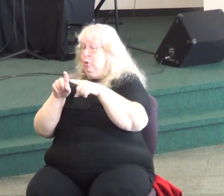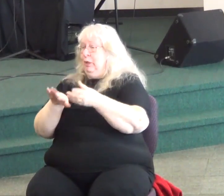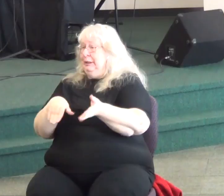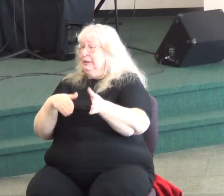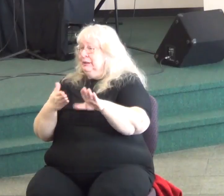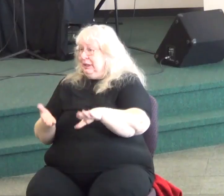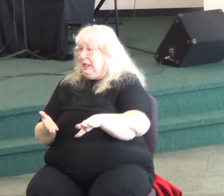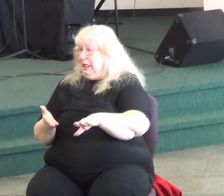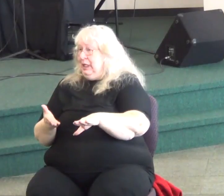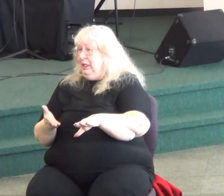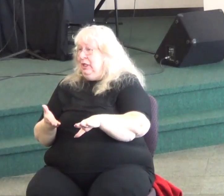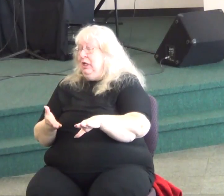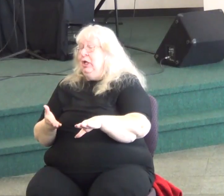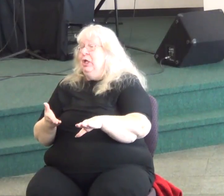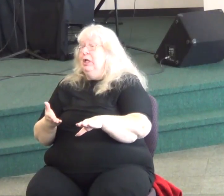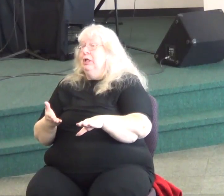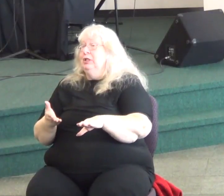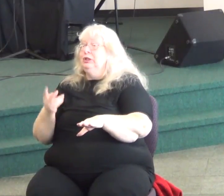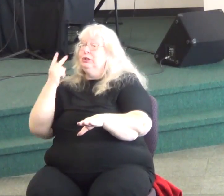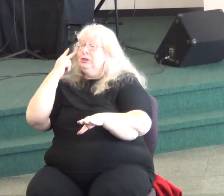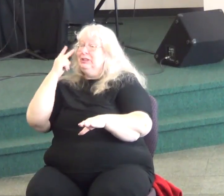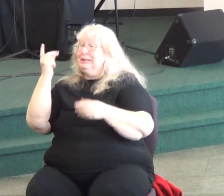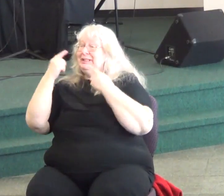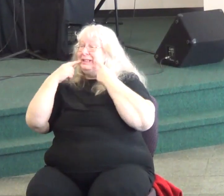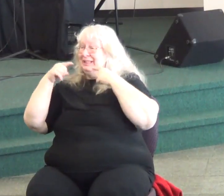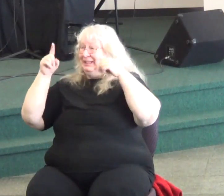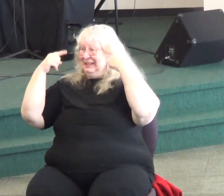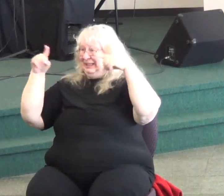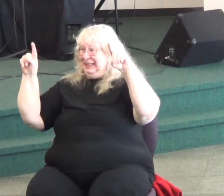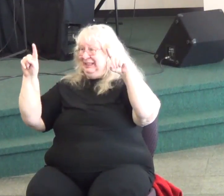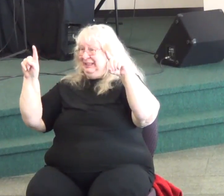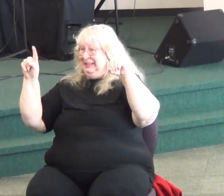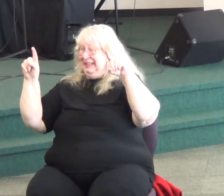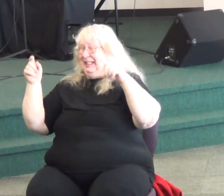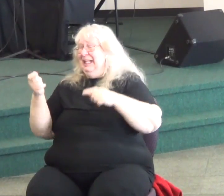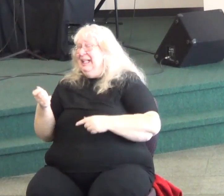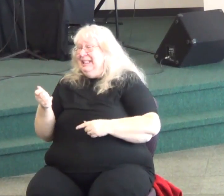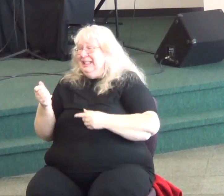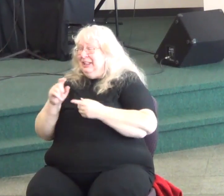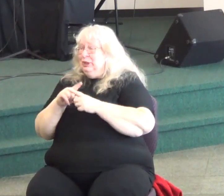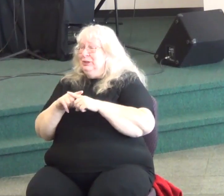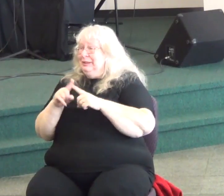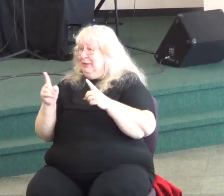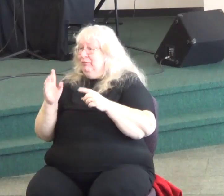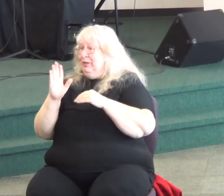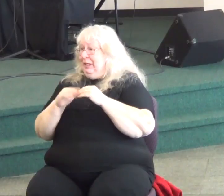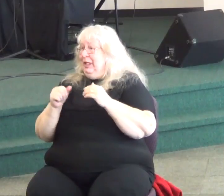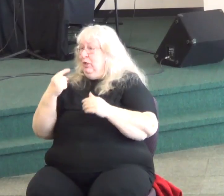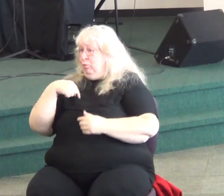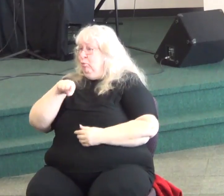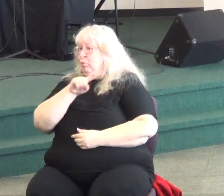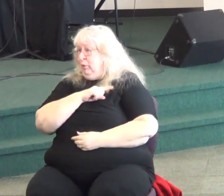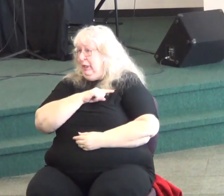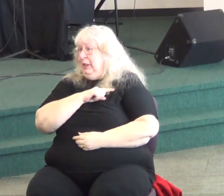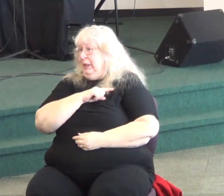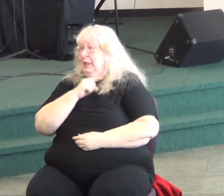would look at success probably a little different than we've coined the phrase of being